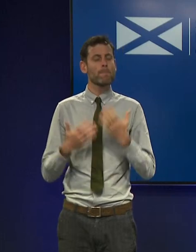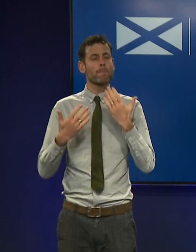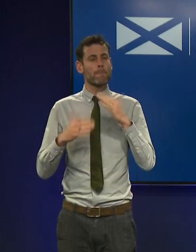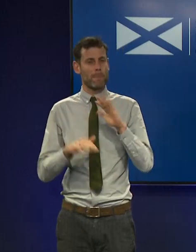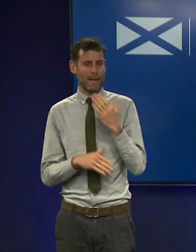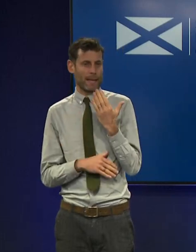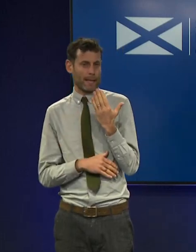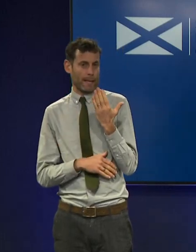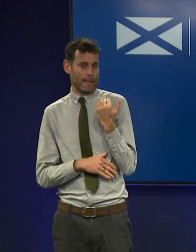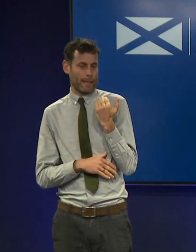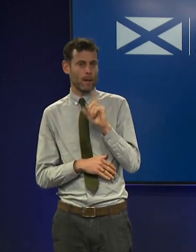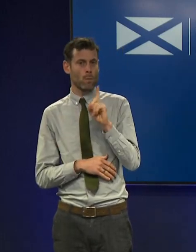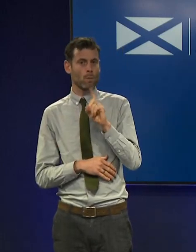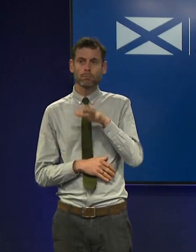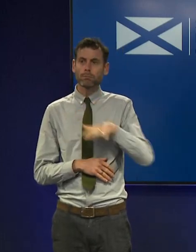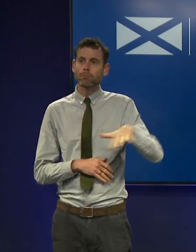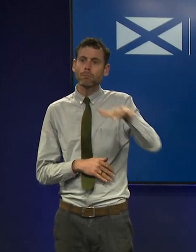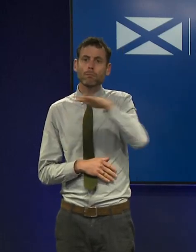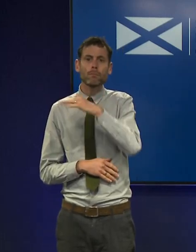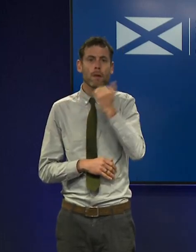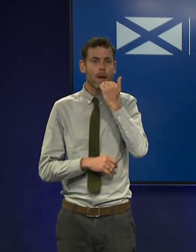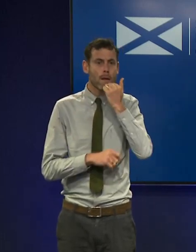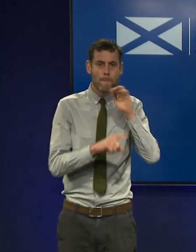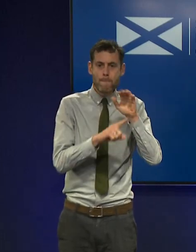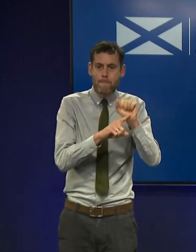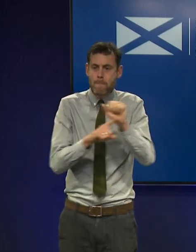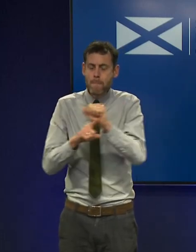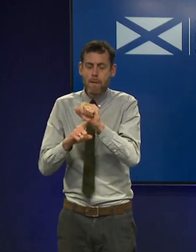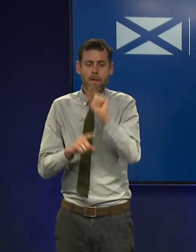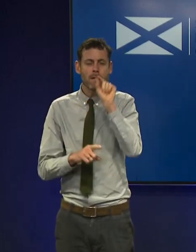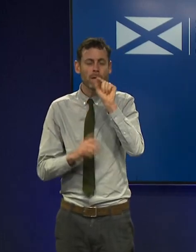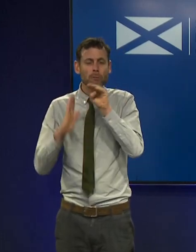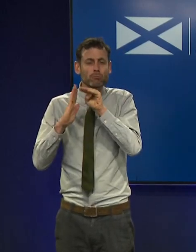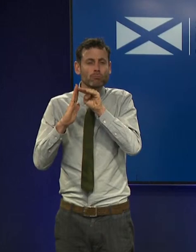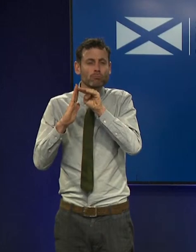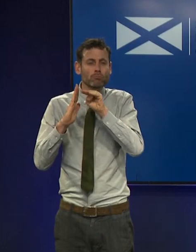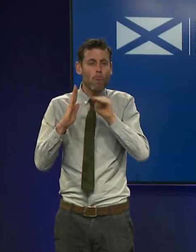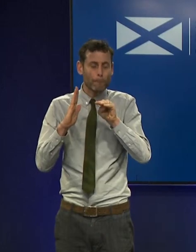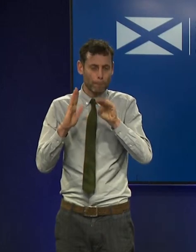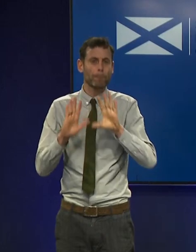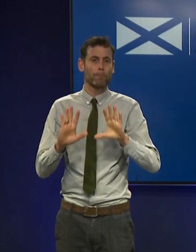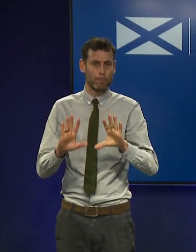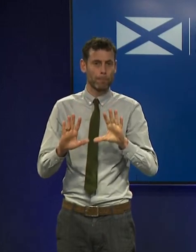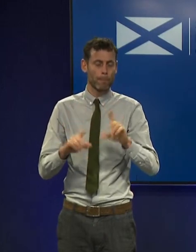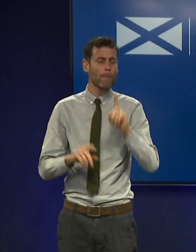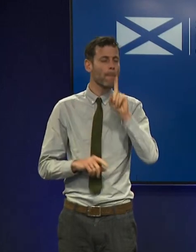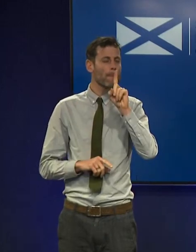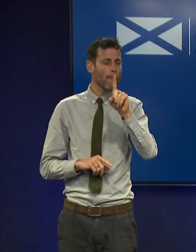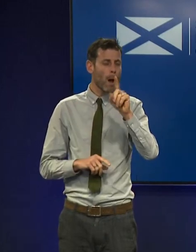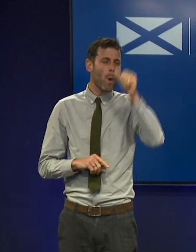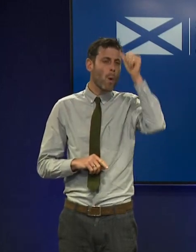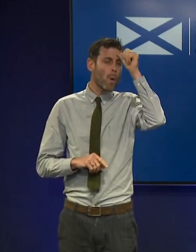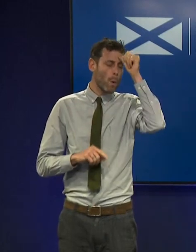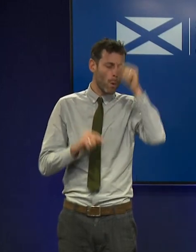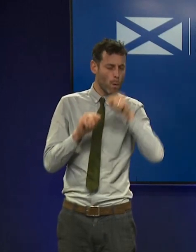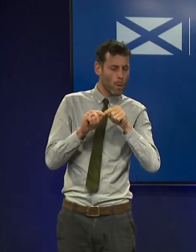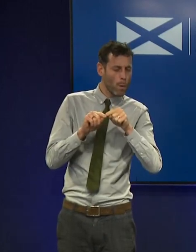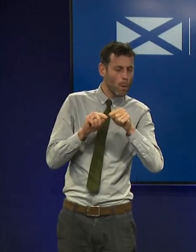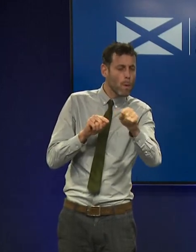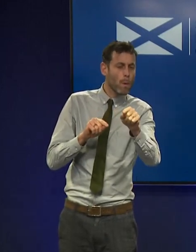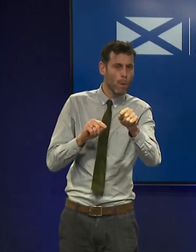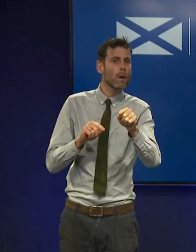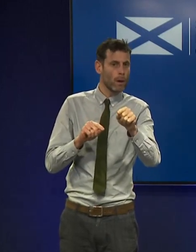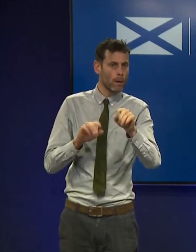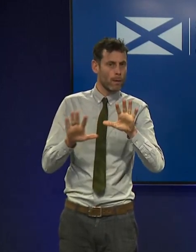cases declining slightly. We knew, however, that the weeks ahead would present real risks to this